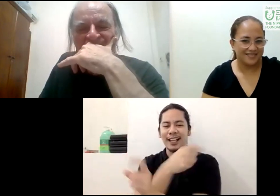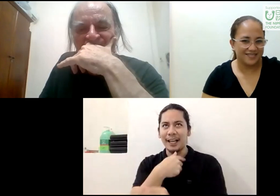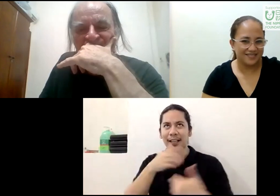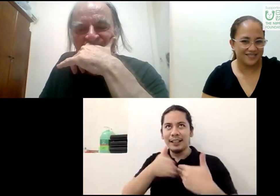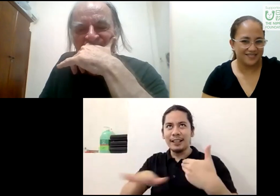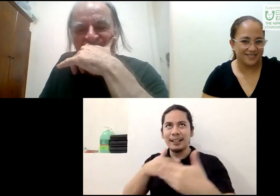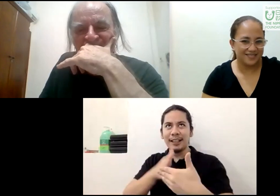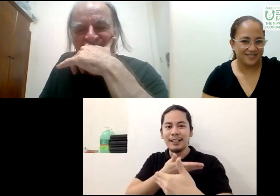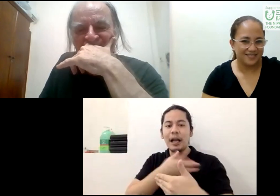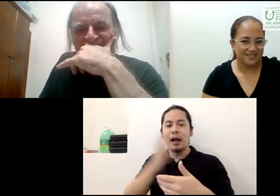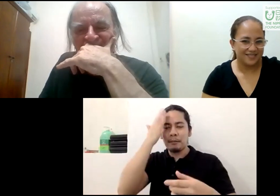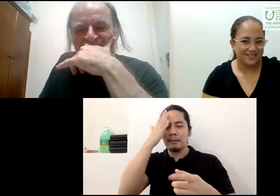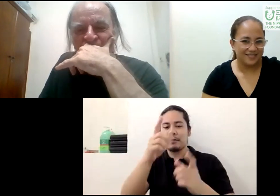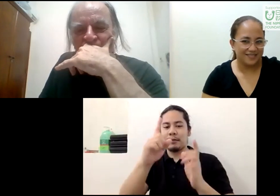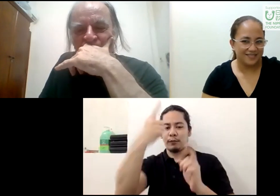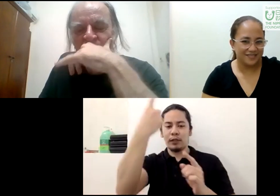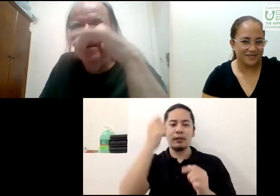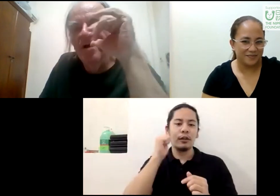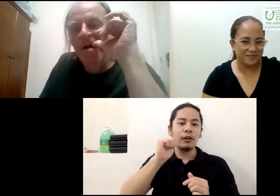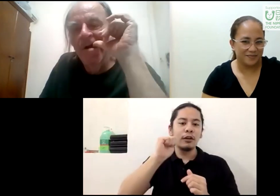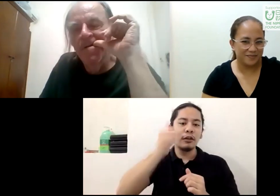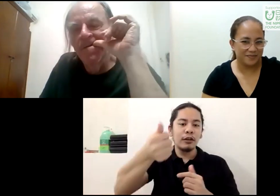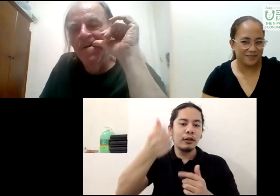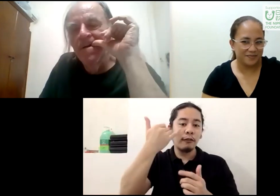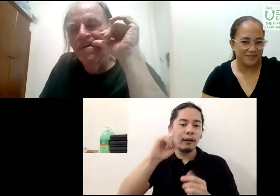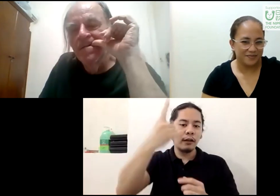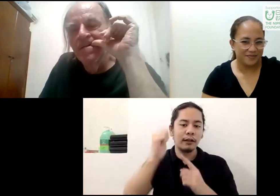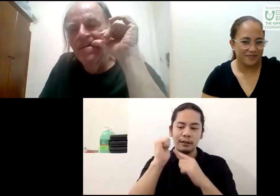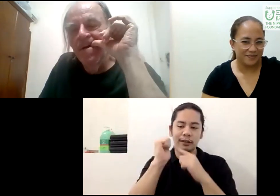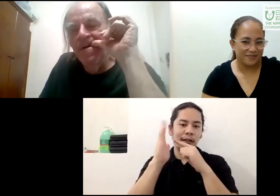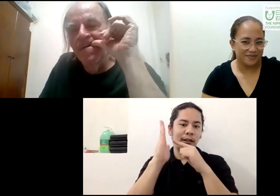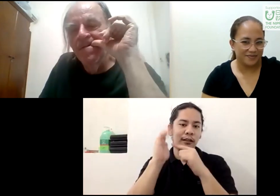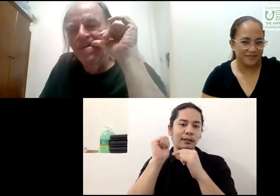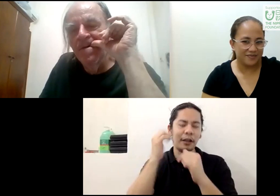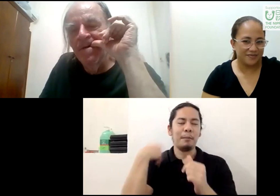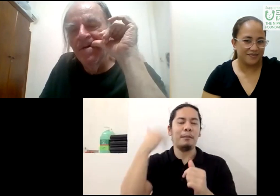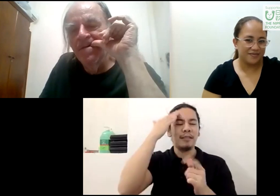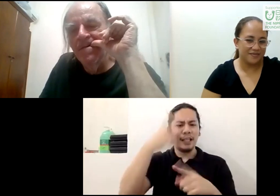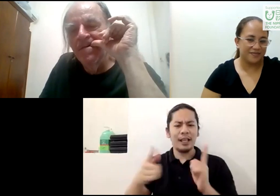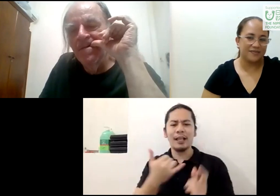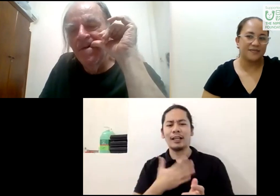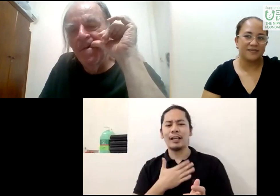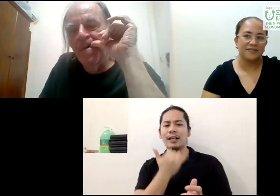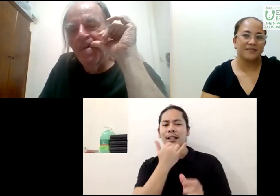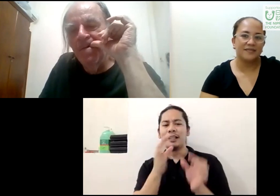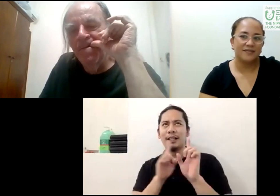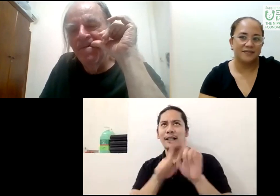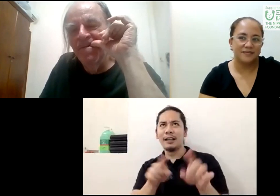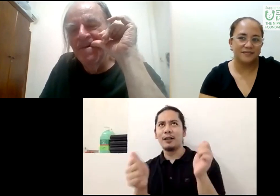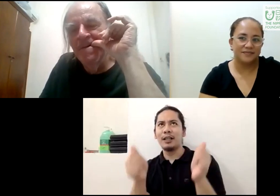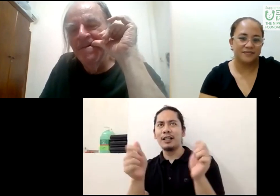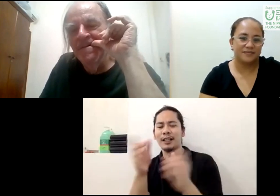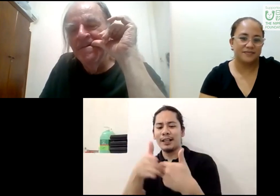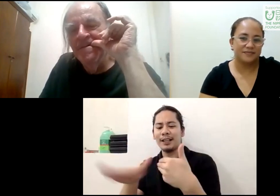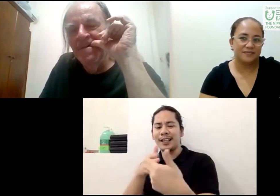Yeah, because it was the sentence then. Because I knew that this was first, but I read